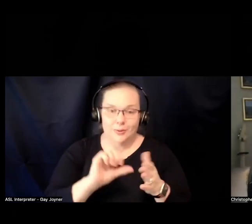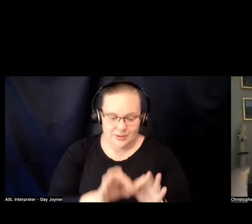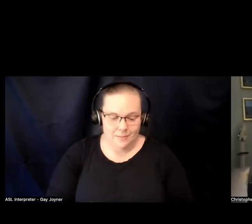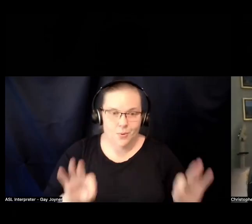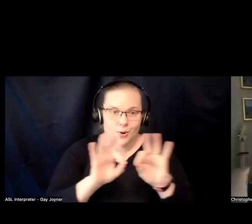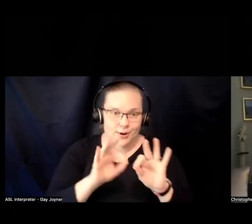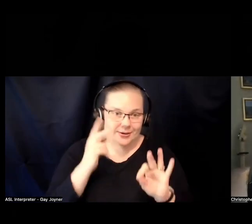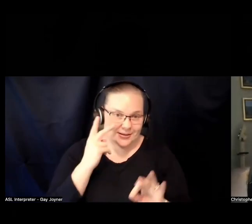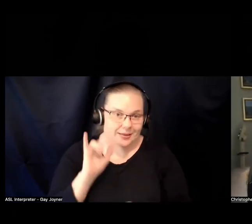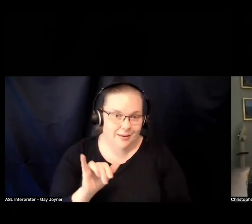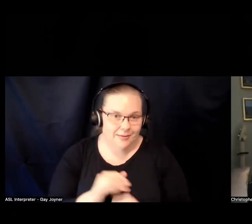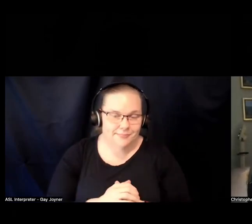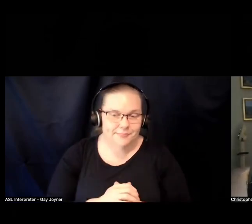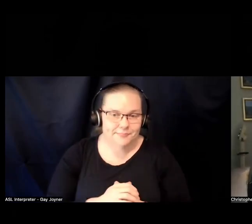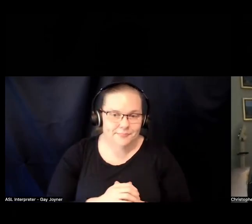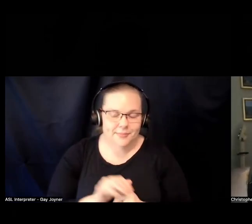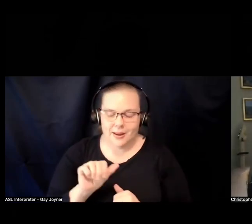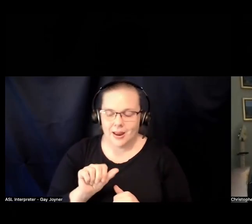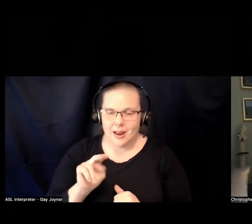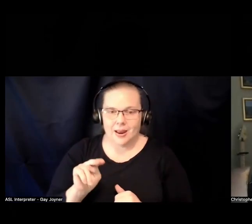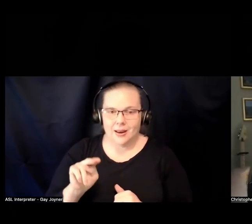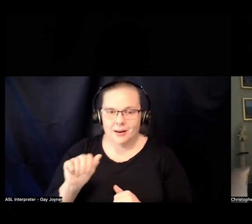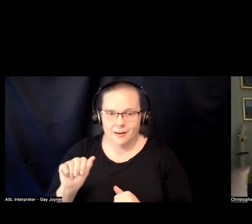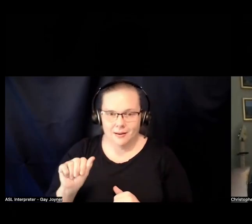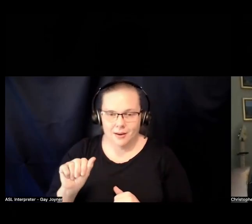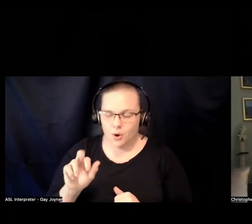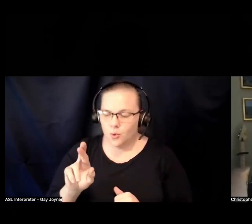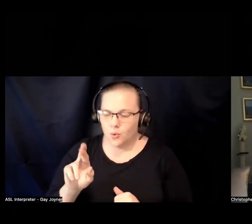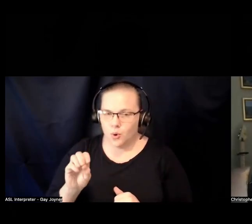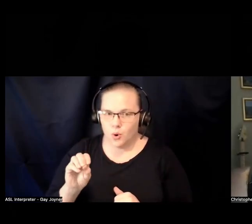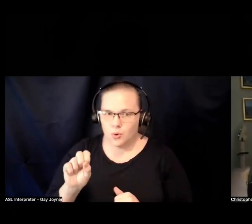that. Anna Rosenberg,